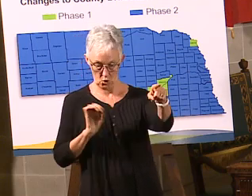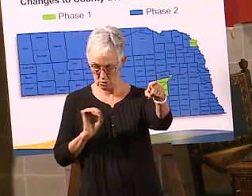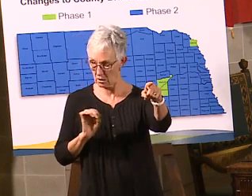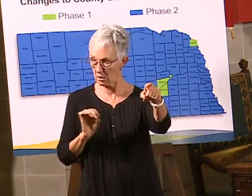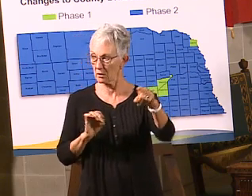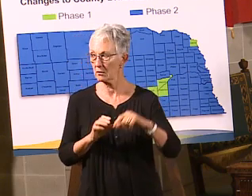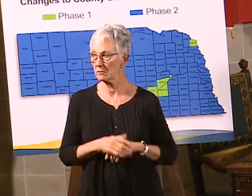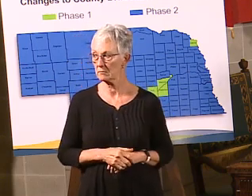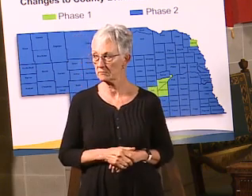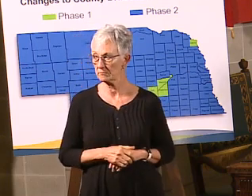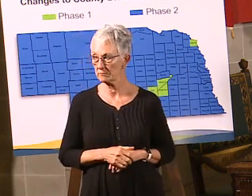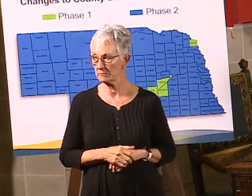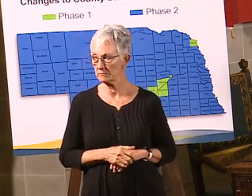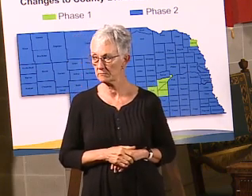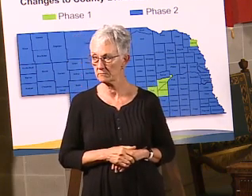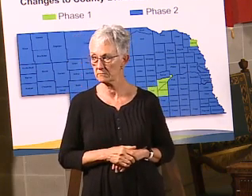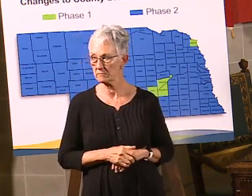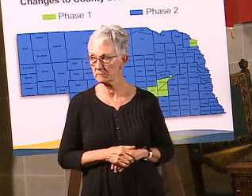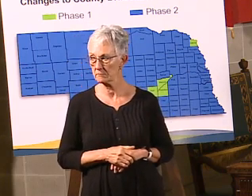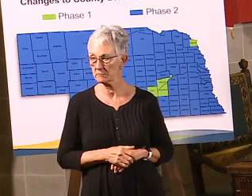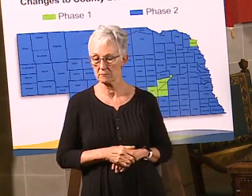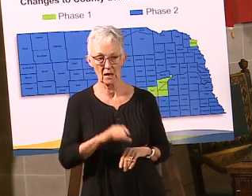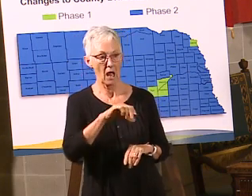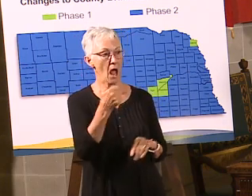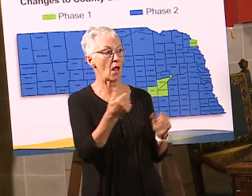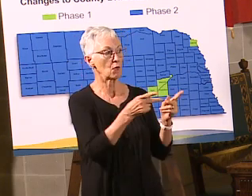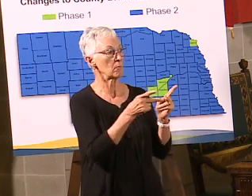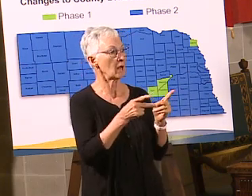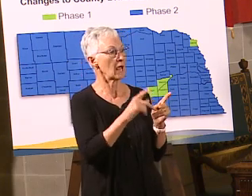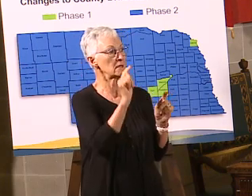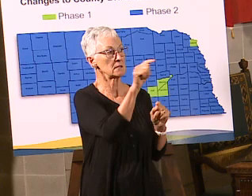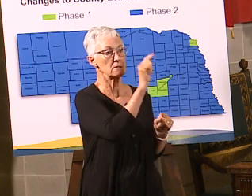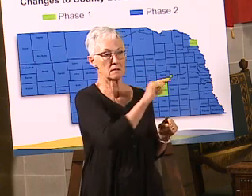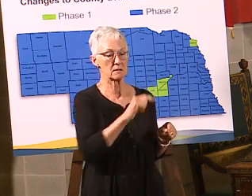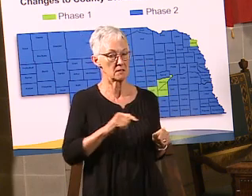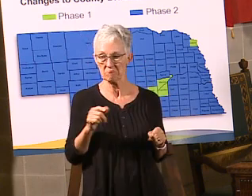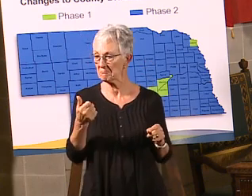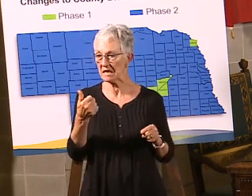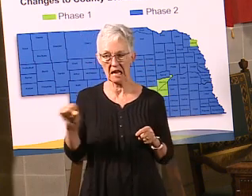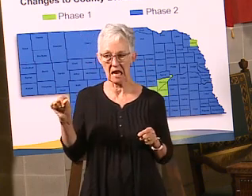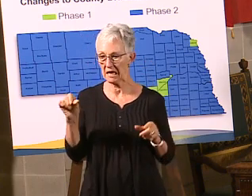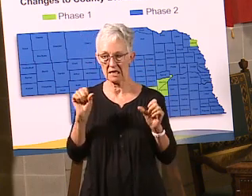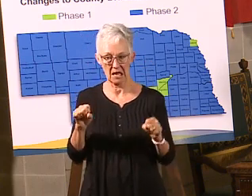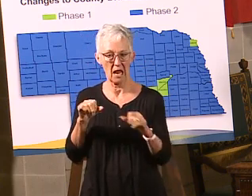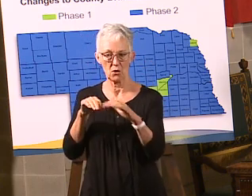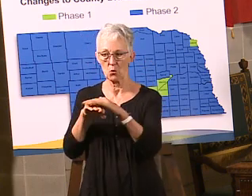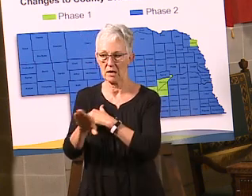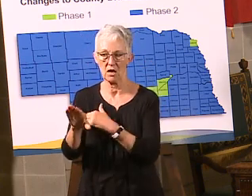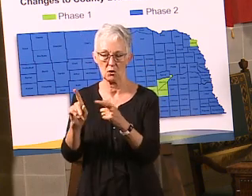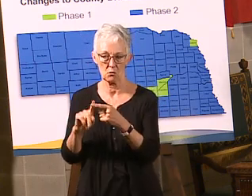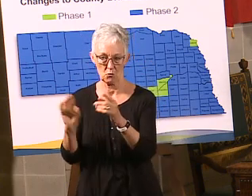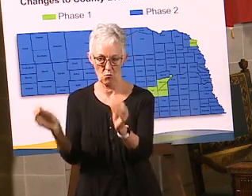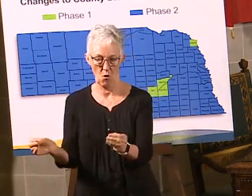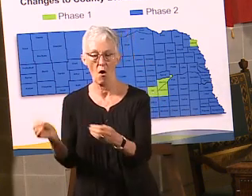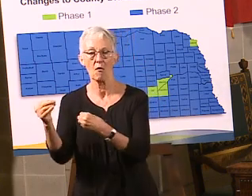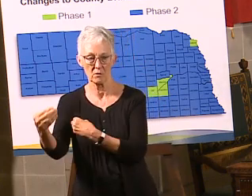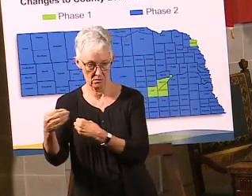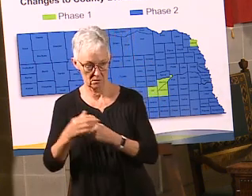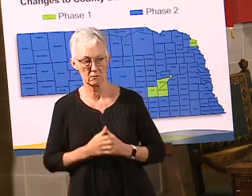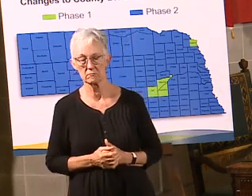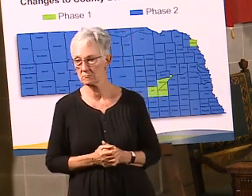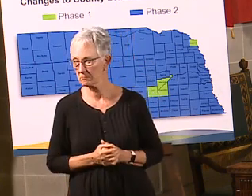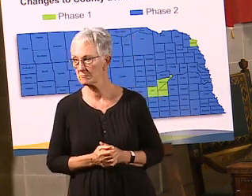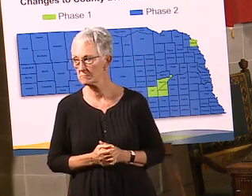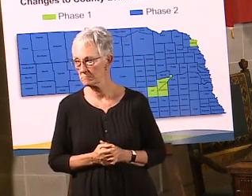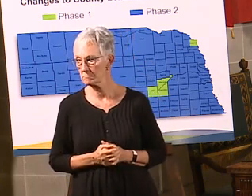for Omaha, It's walk-in everywhere else in the state, and that's where it's always been everywhere else. and it's walk-in everywhere else in the state. And that's the way it's always been everywhere else in the state.